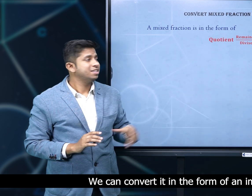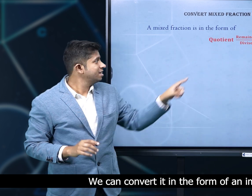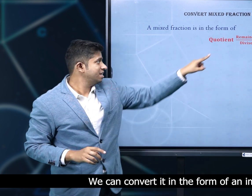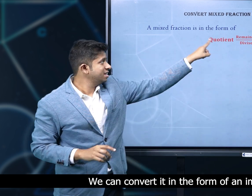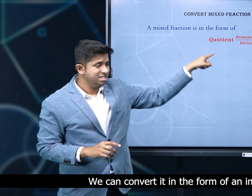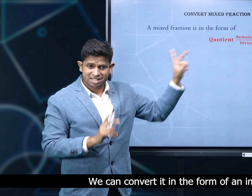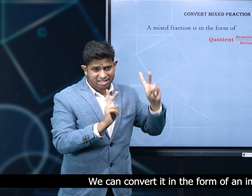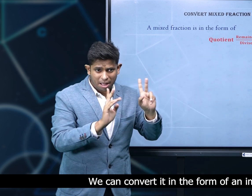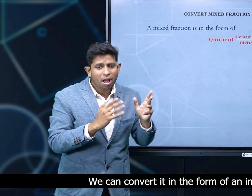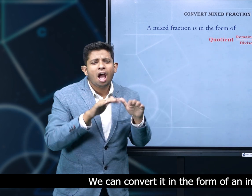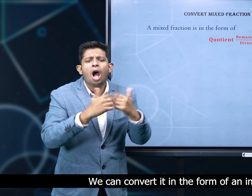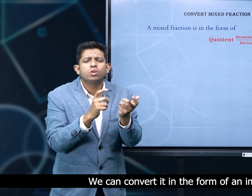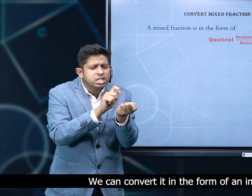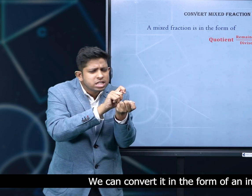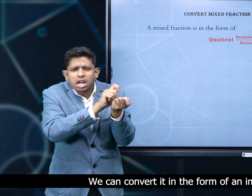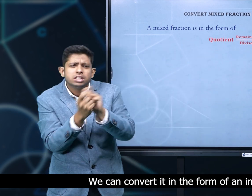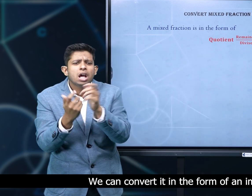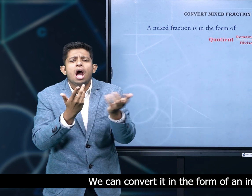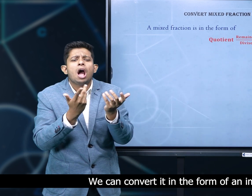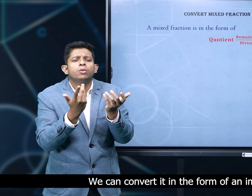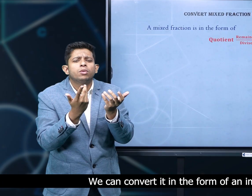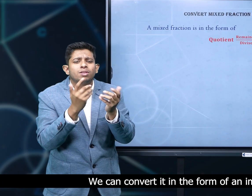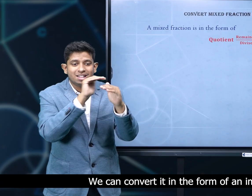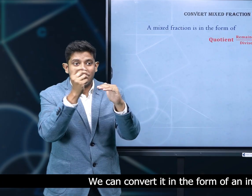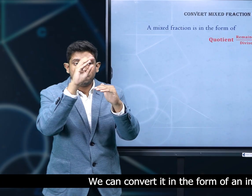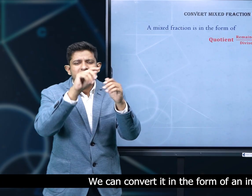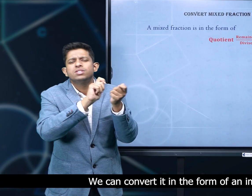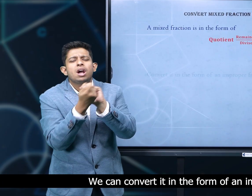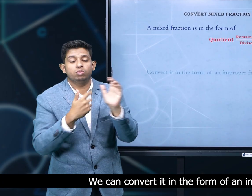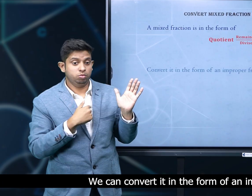We can convert it in the form of an improper fraction